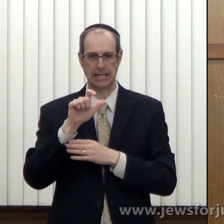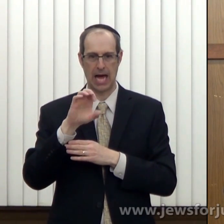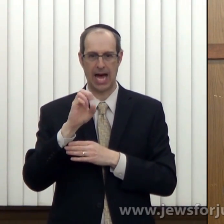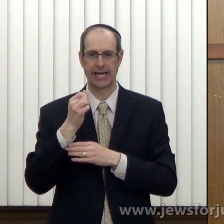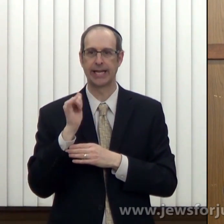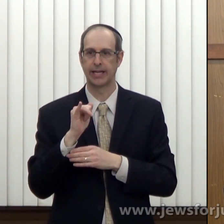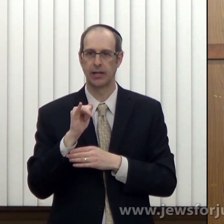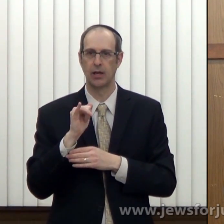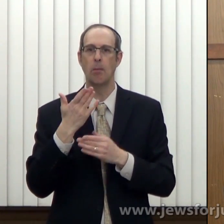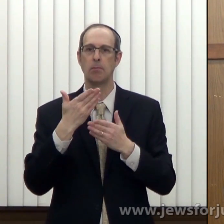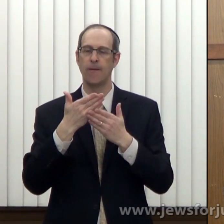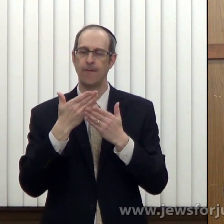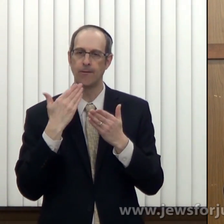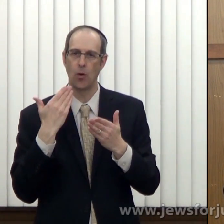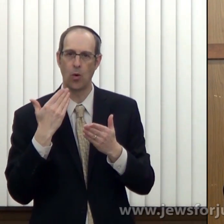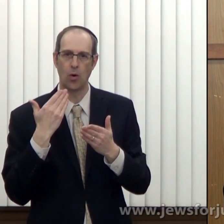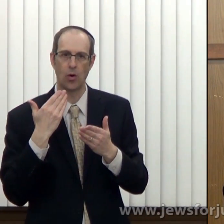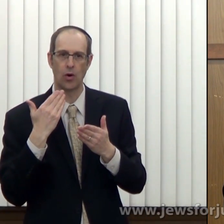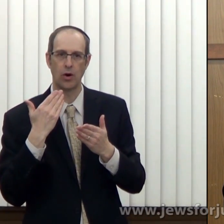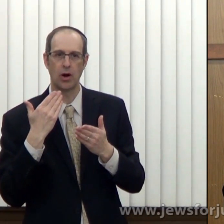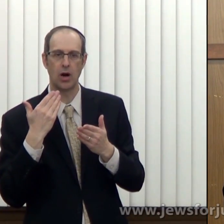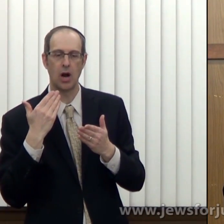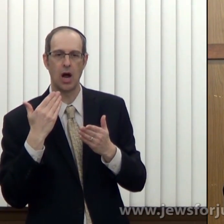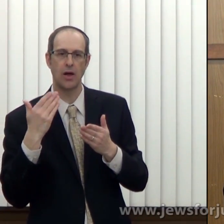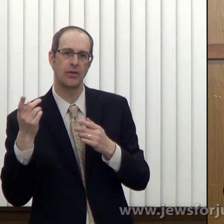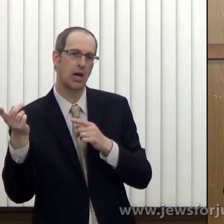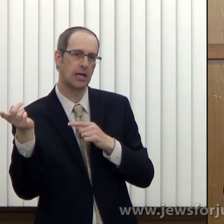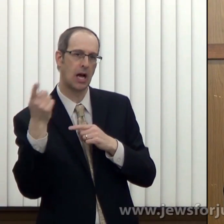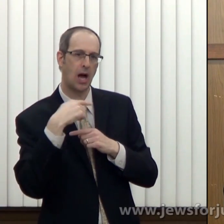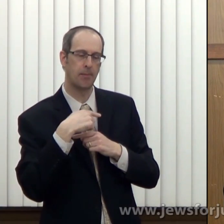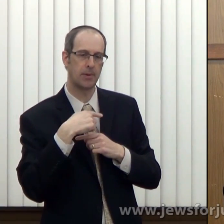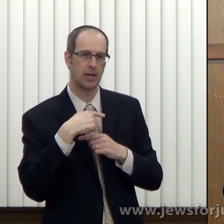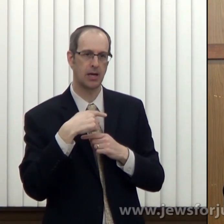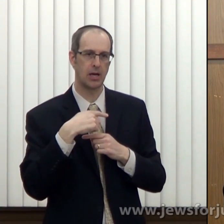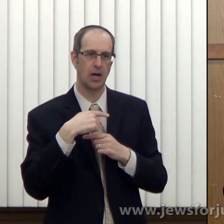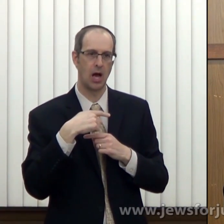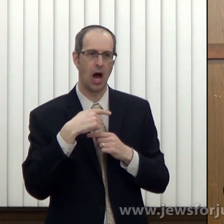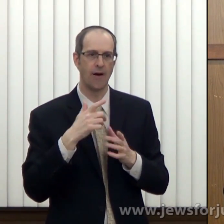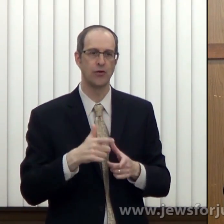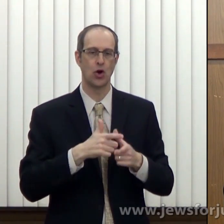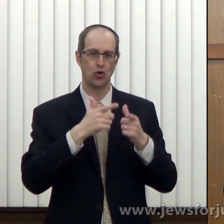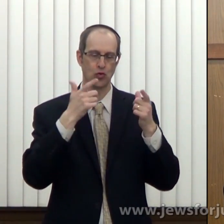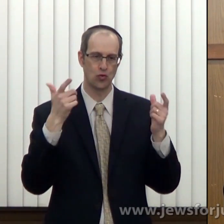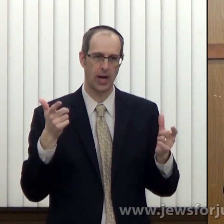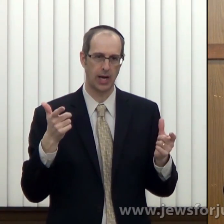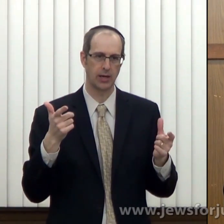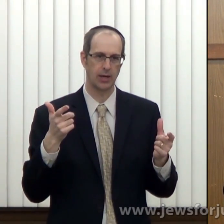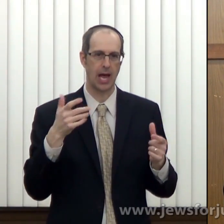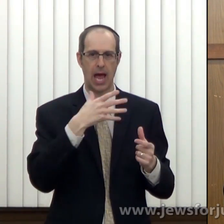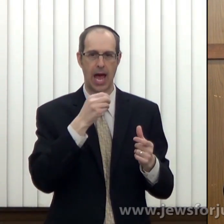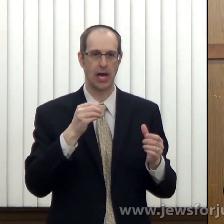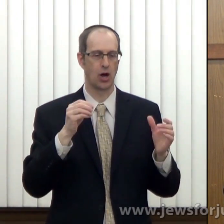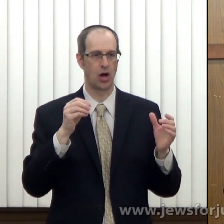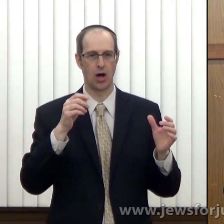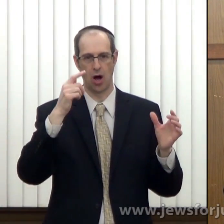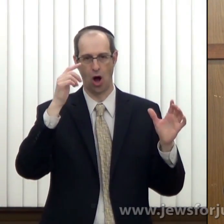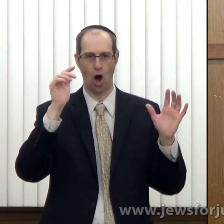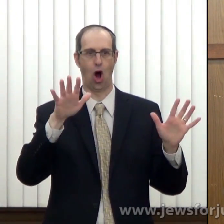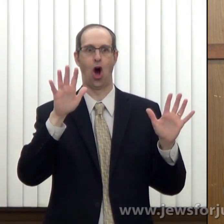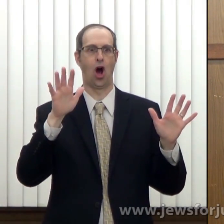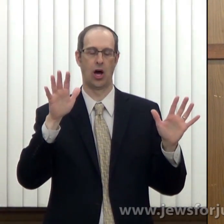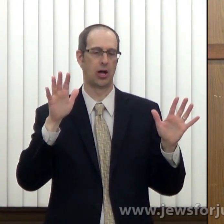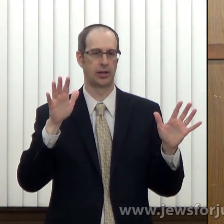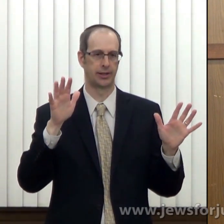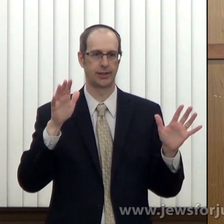that before the coming of the great and awesome